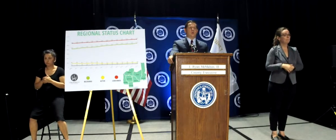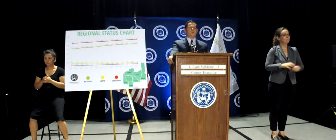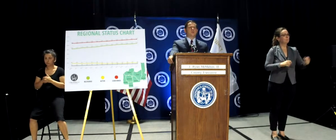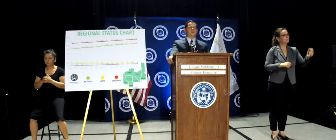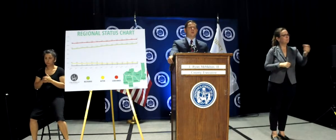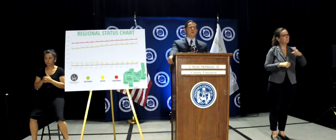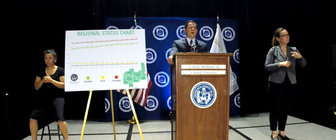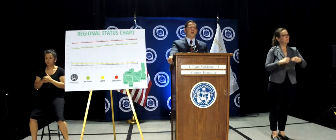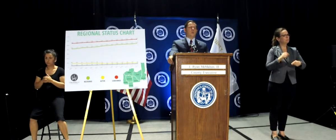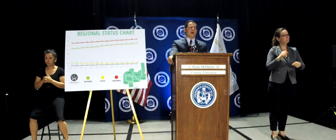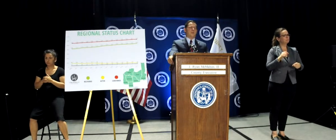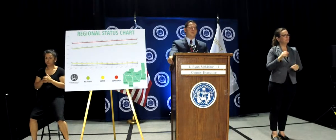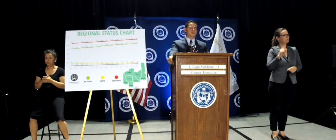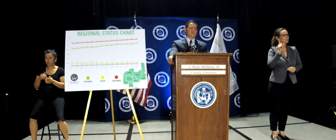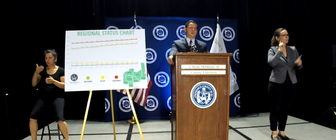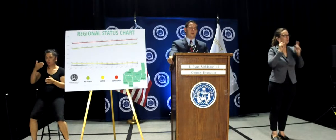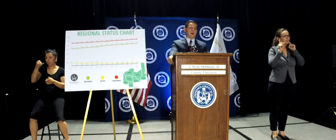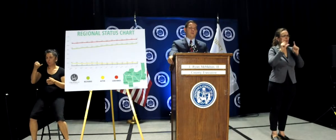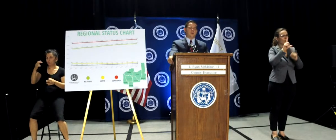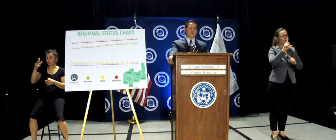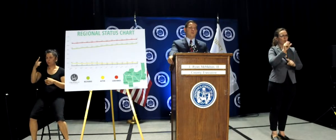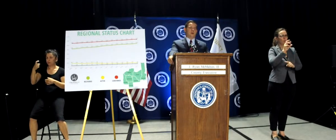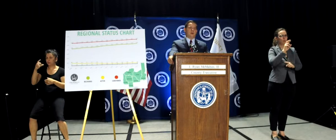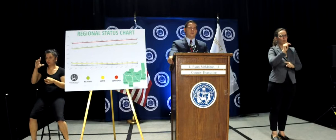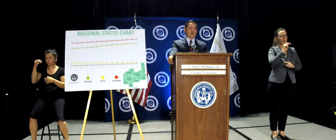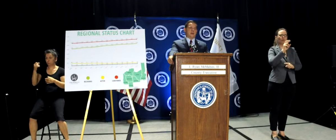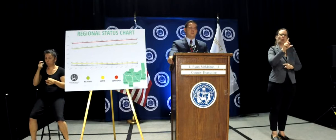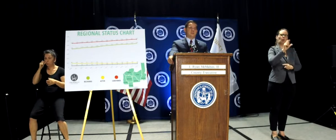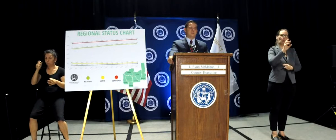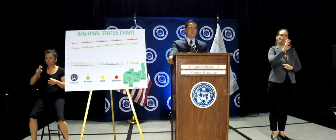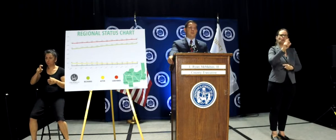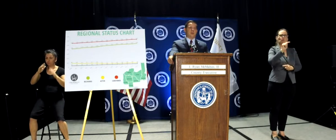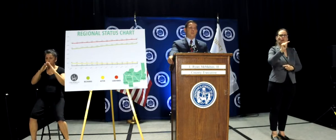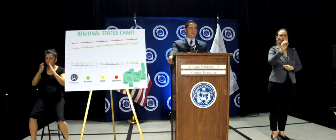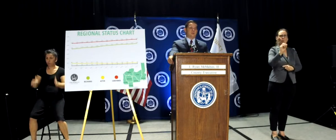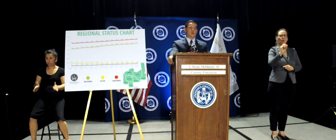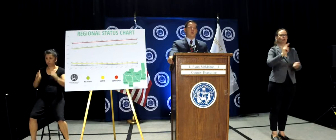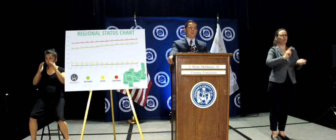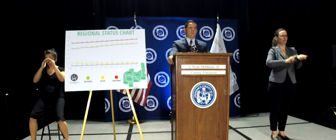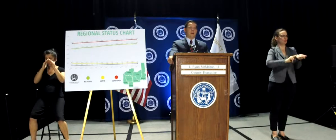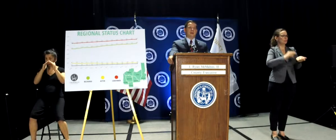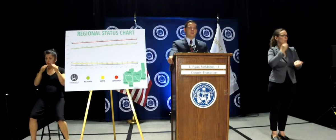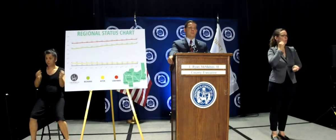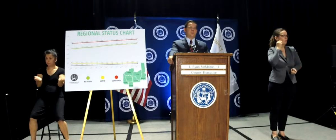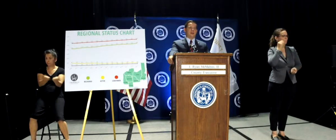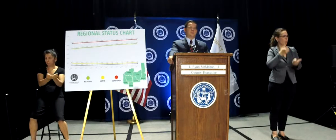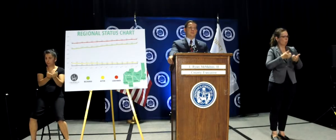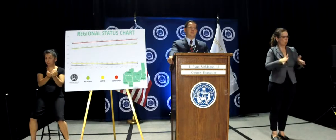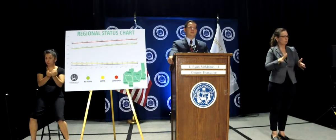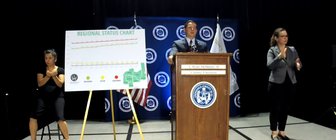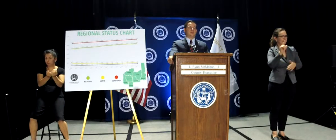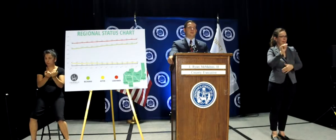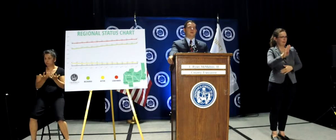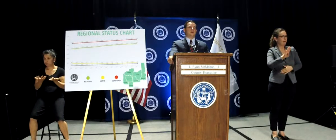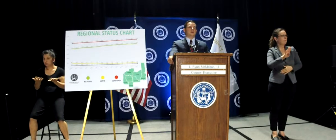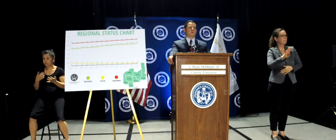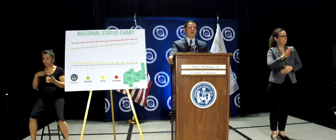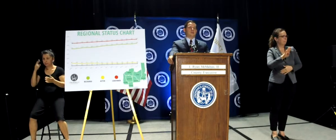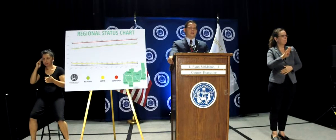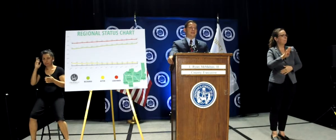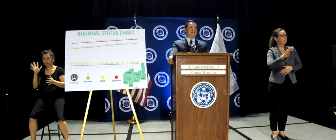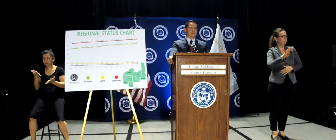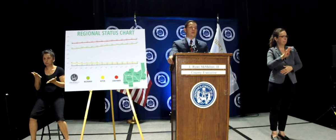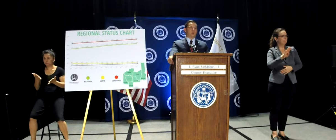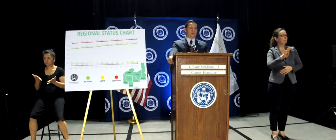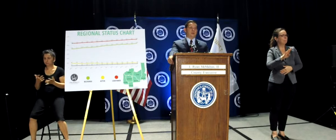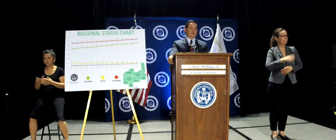I don't know specifically about it. What happens is you have various labs, and some of them get so backed up that it doesn't. Loretto's